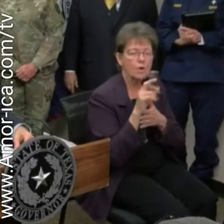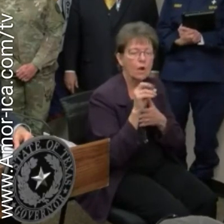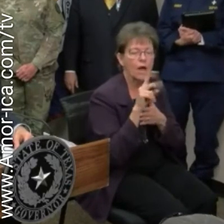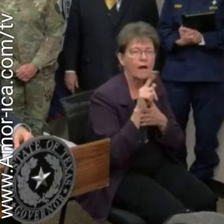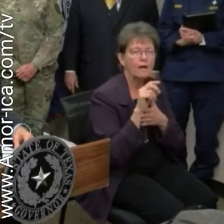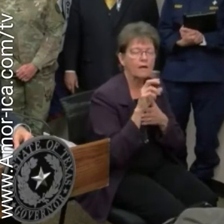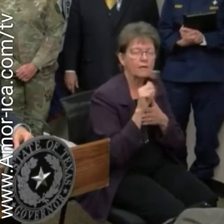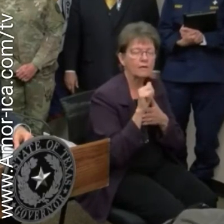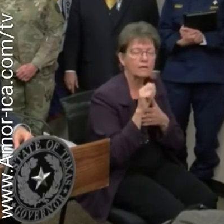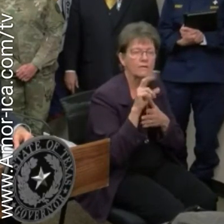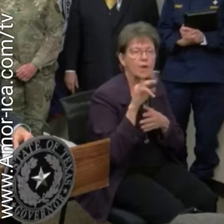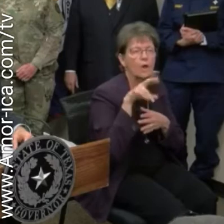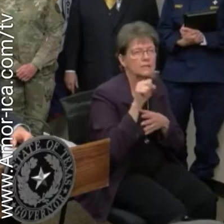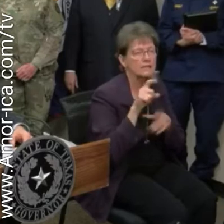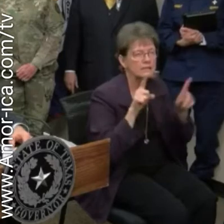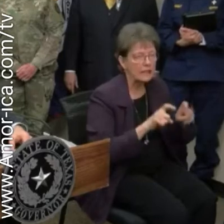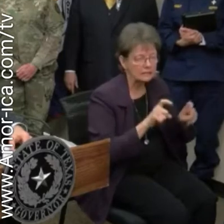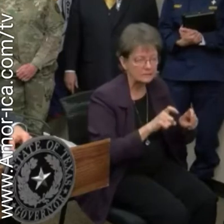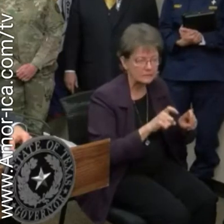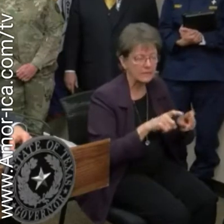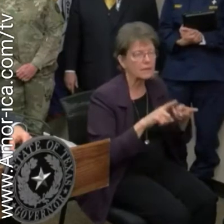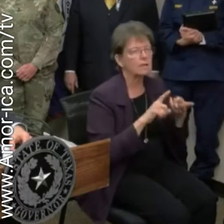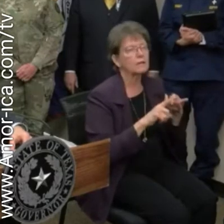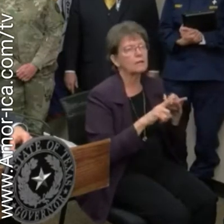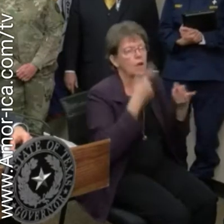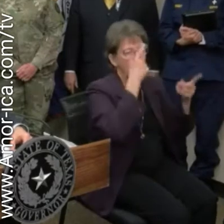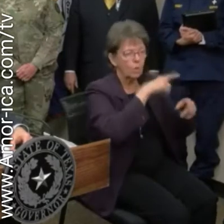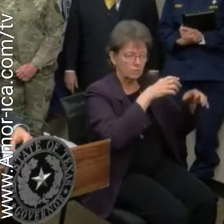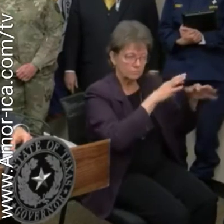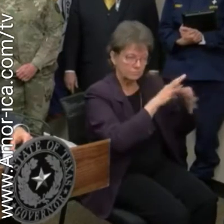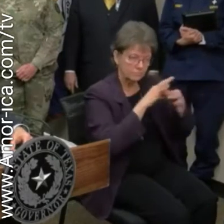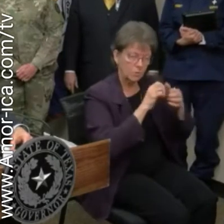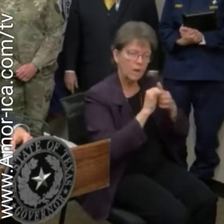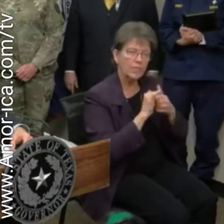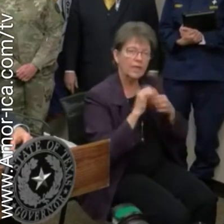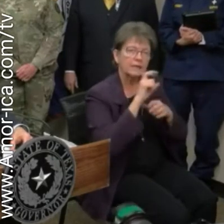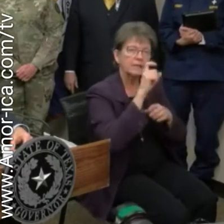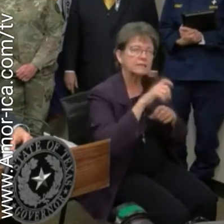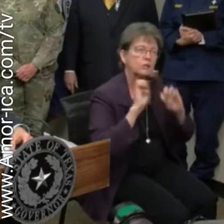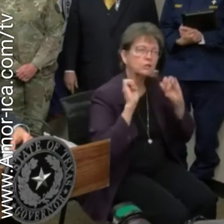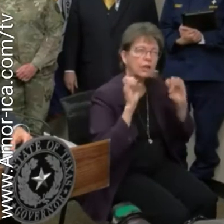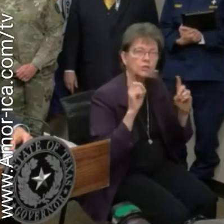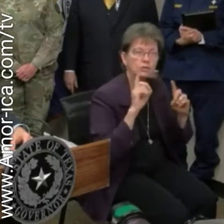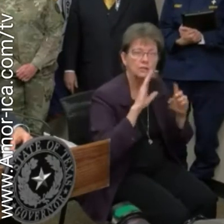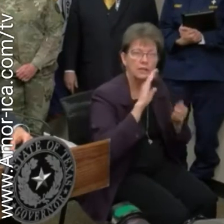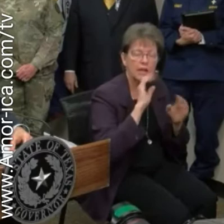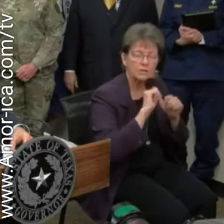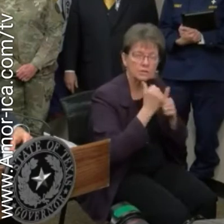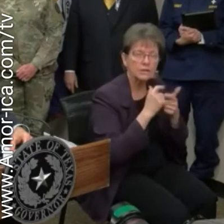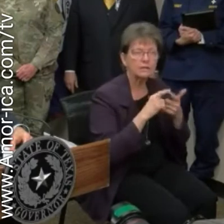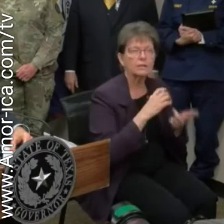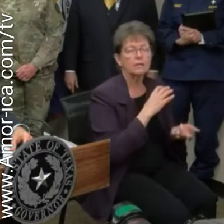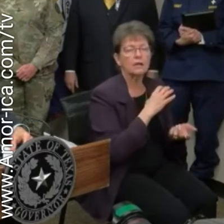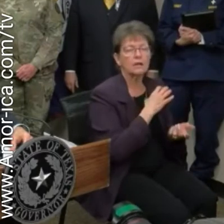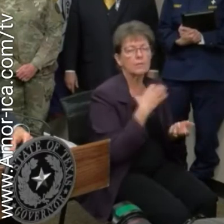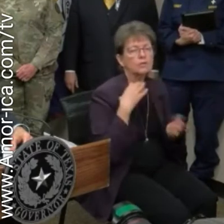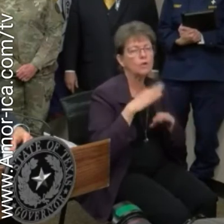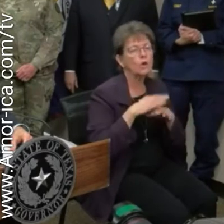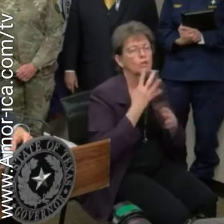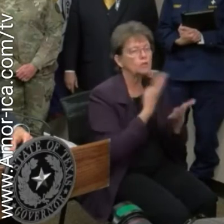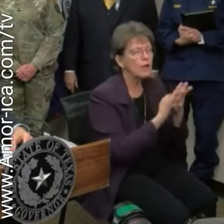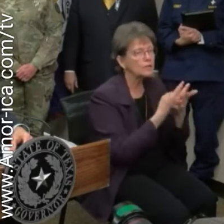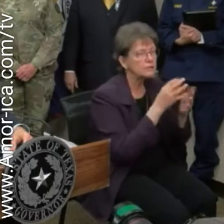coronavirus test. DSHS has coordinated with the Texas Education Agency, Texas Commission on Jail Standards, the